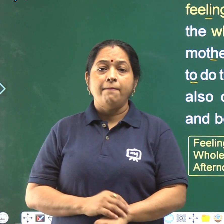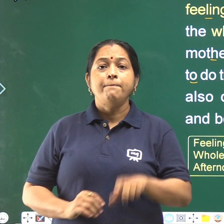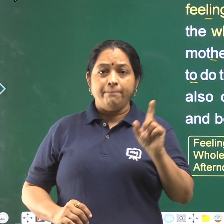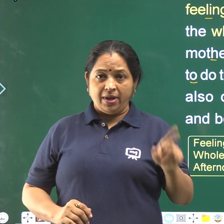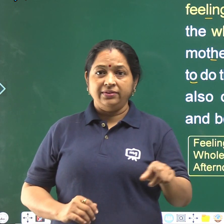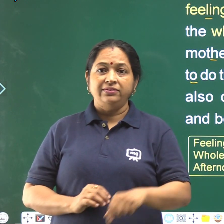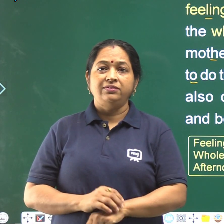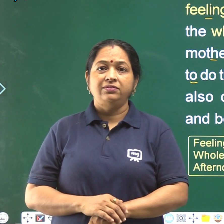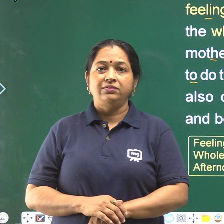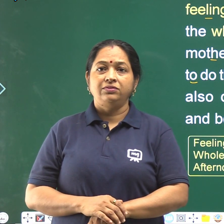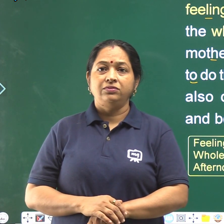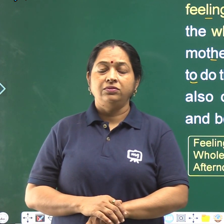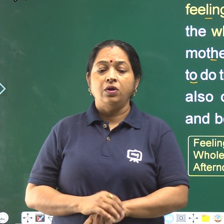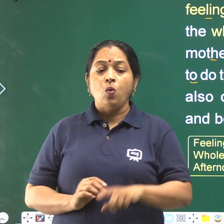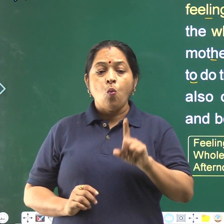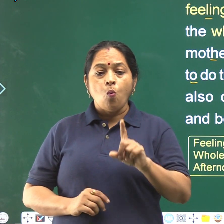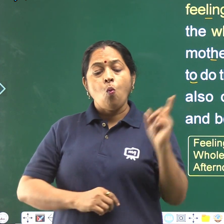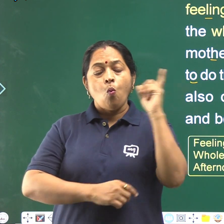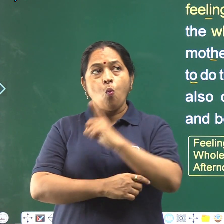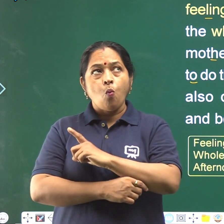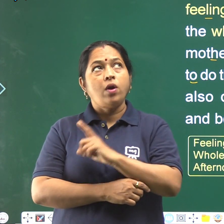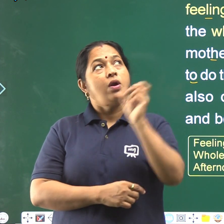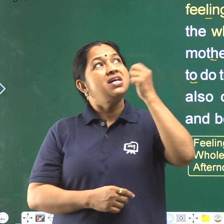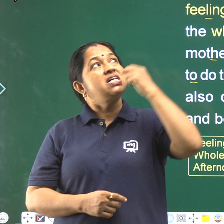but one afternoon